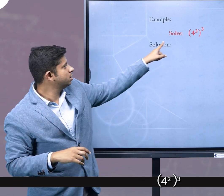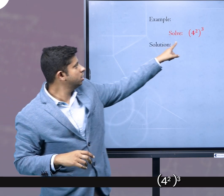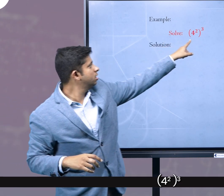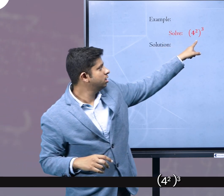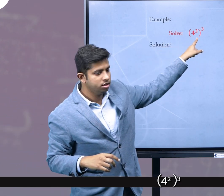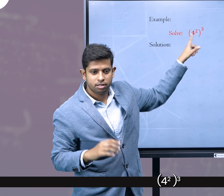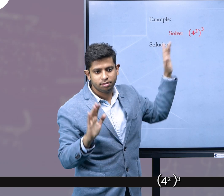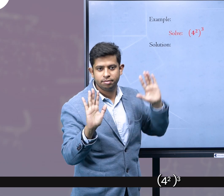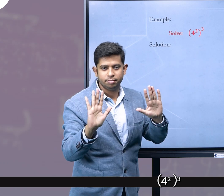3.